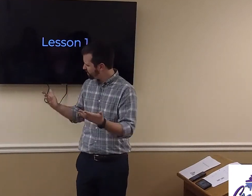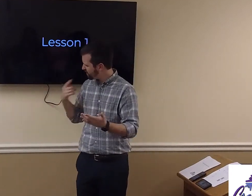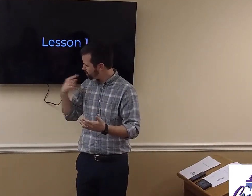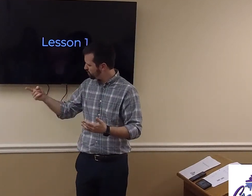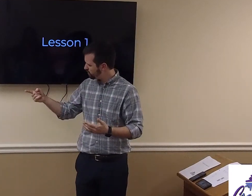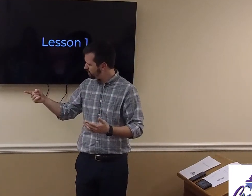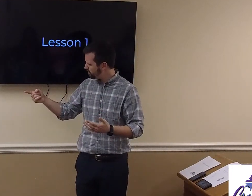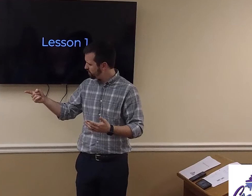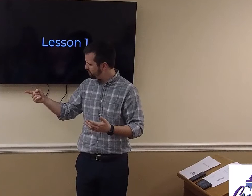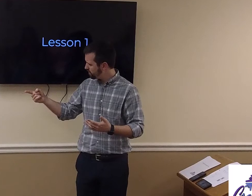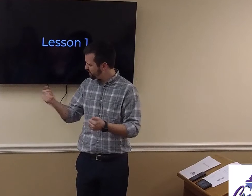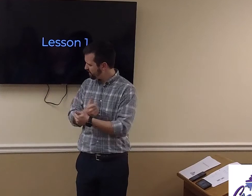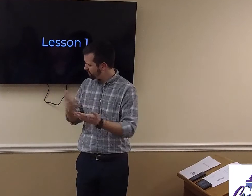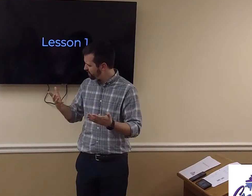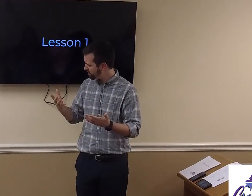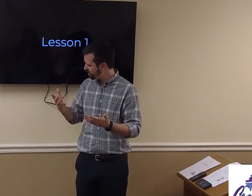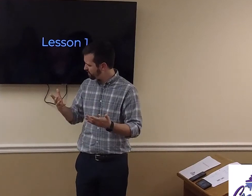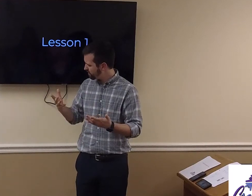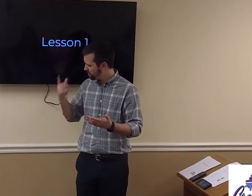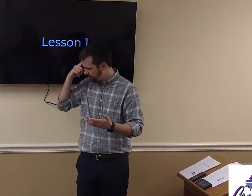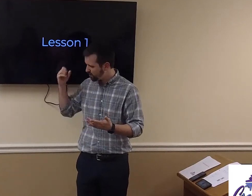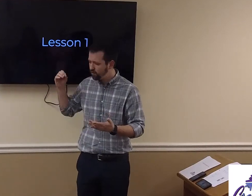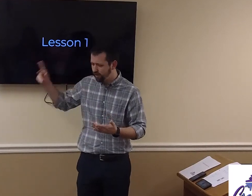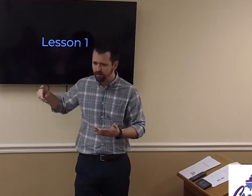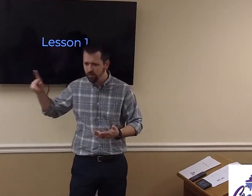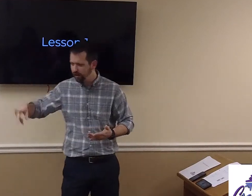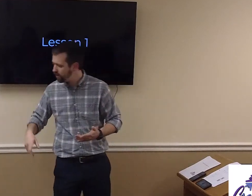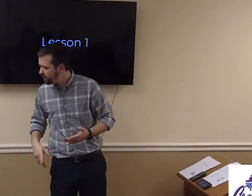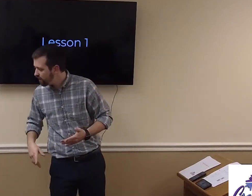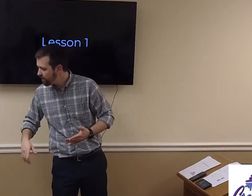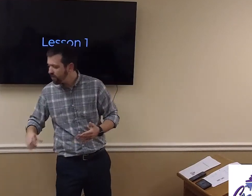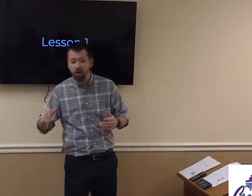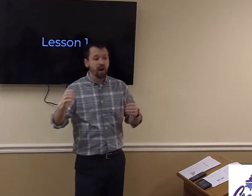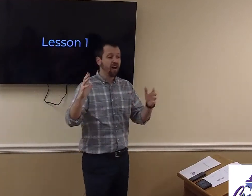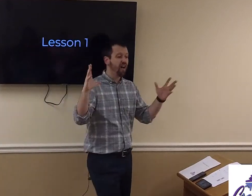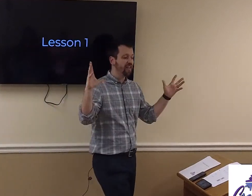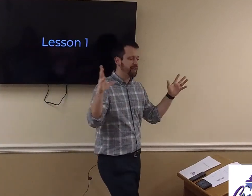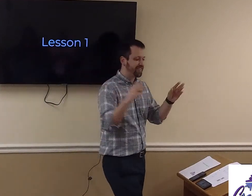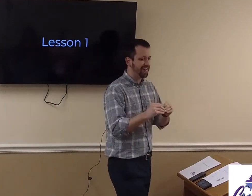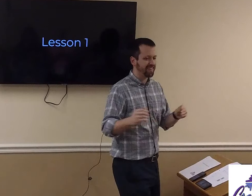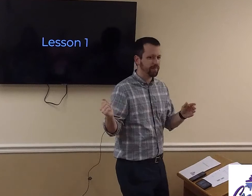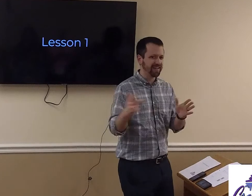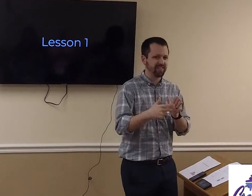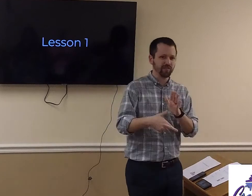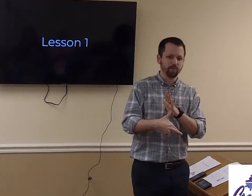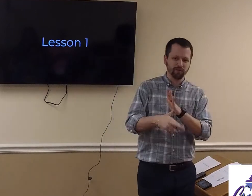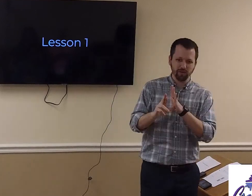everything I told you? Everything? I think so. Okay. So, all that being said, let's get back to doing some review,